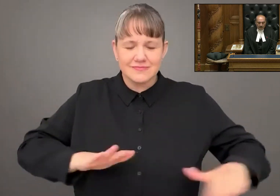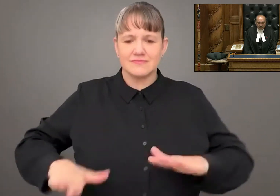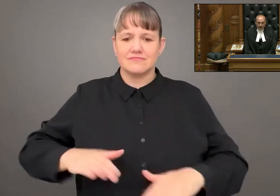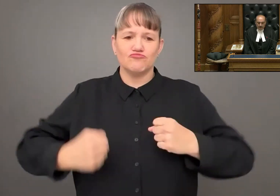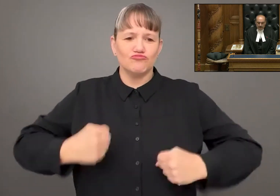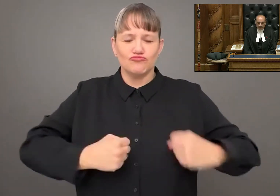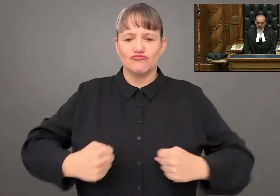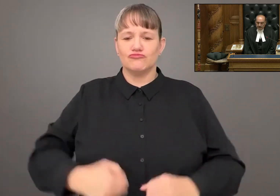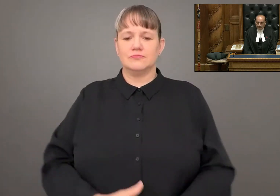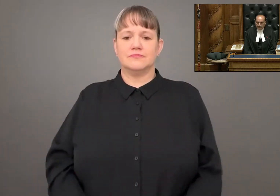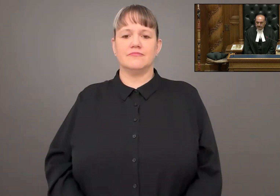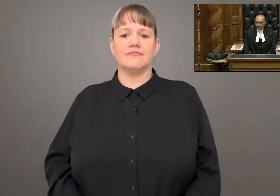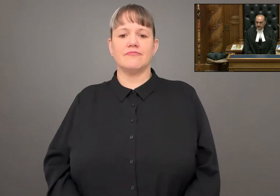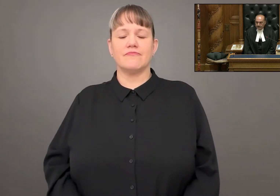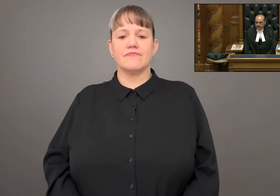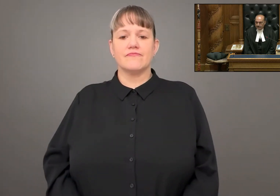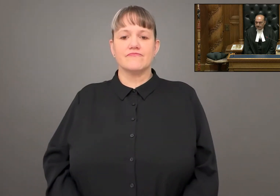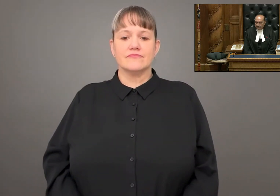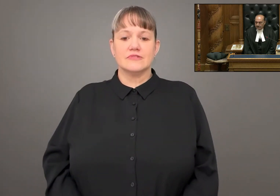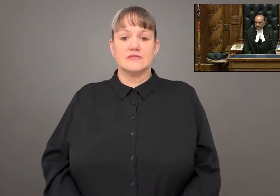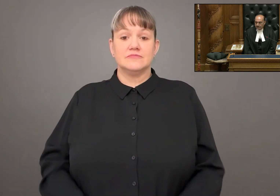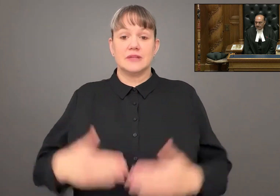Minister of Forest. Well, thanks very much.